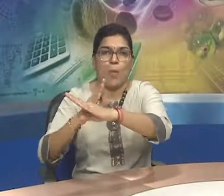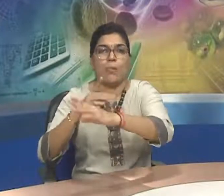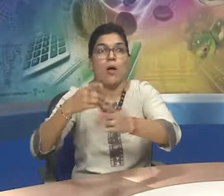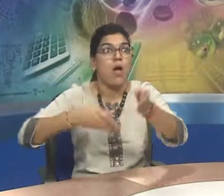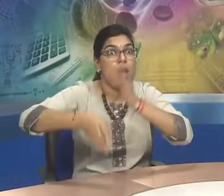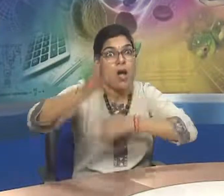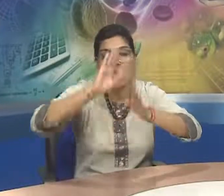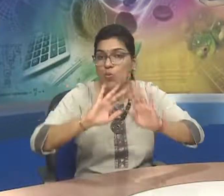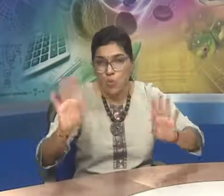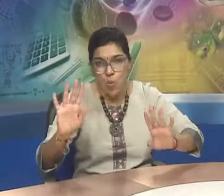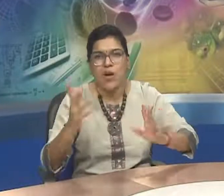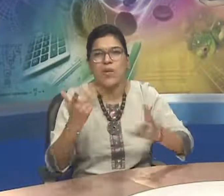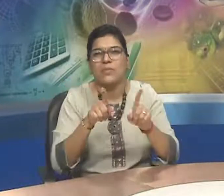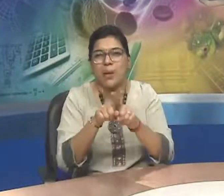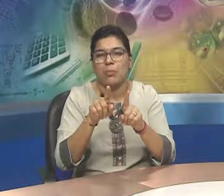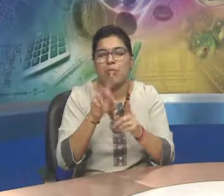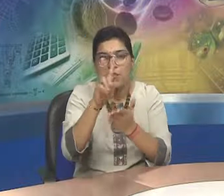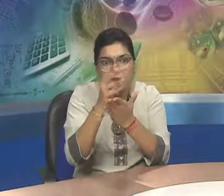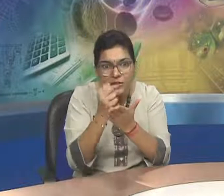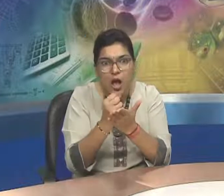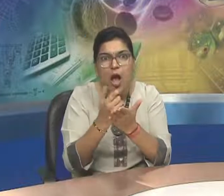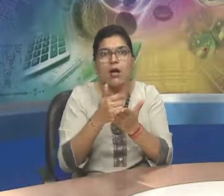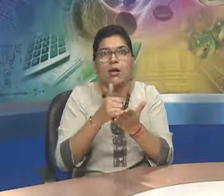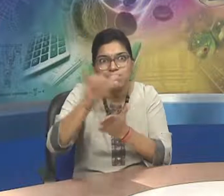do any act which is against the law,